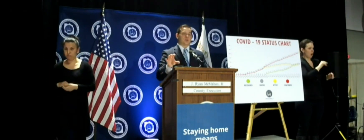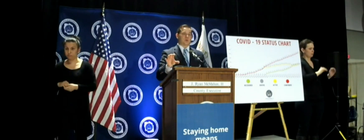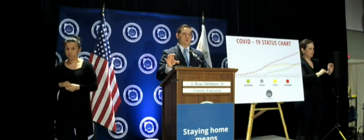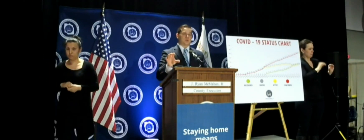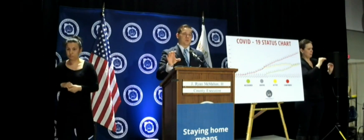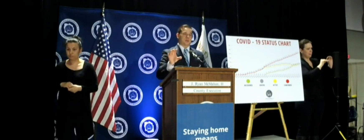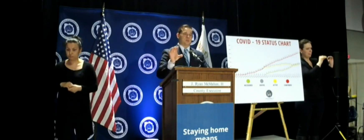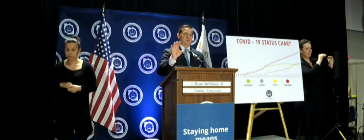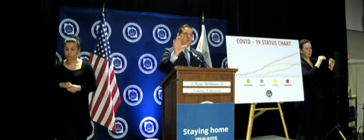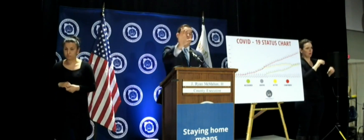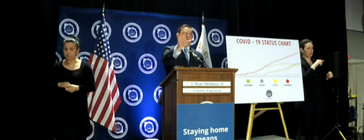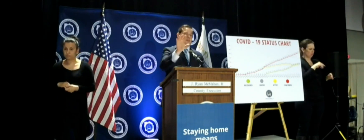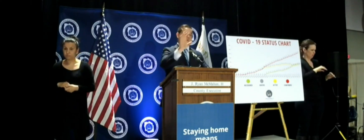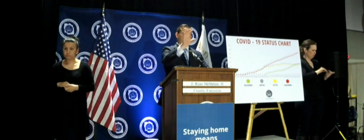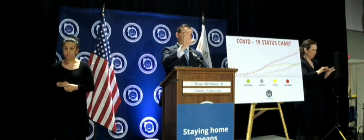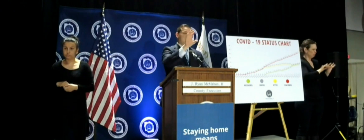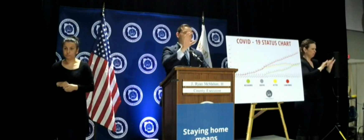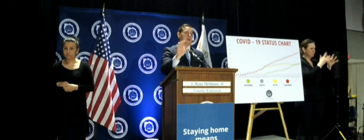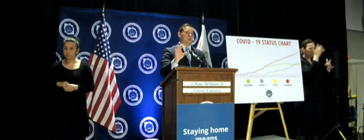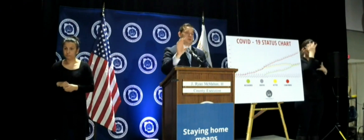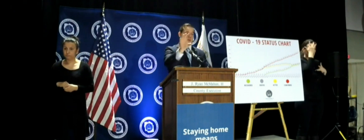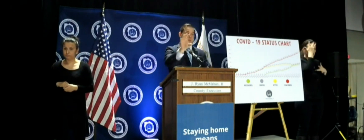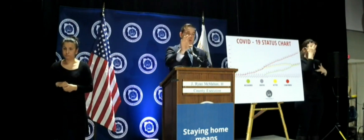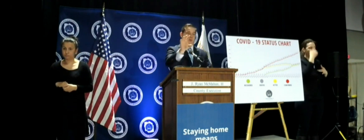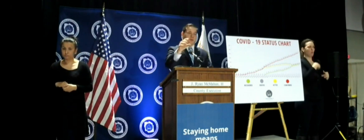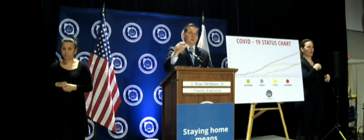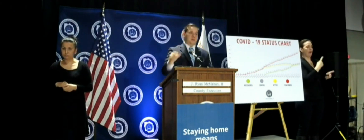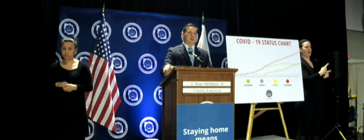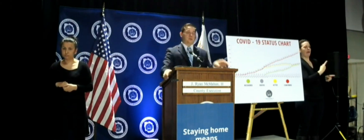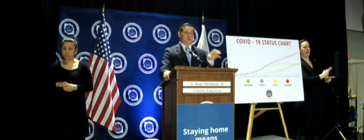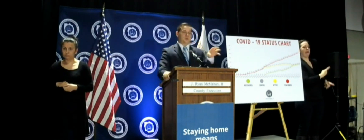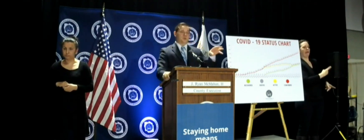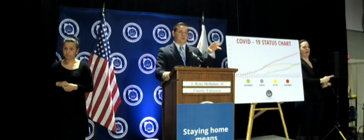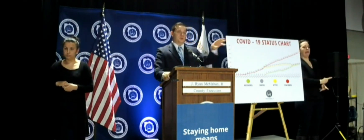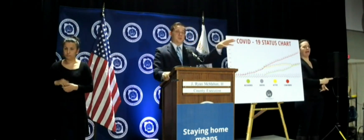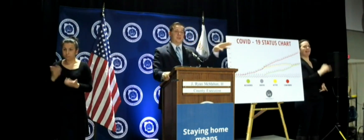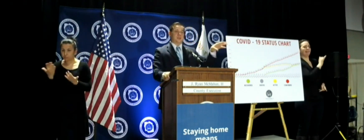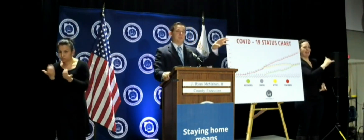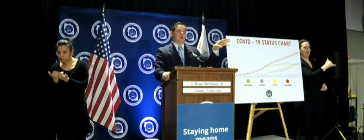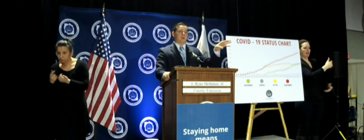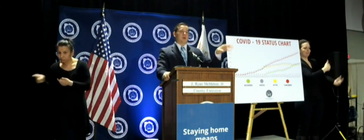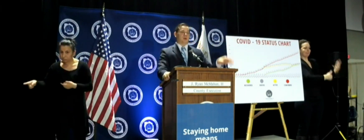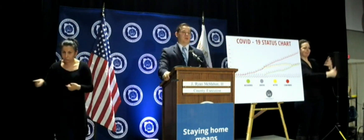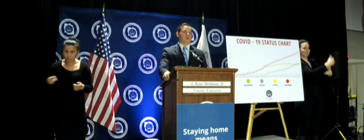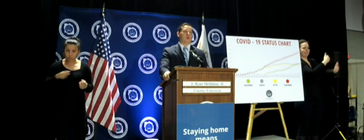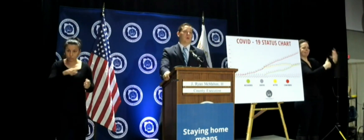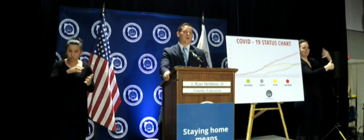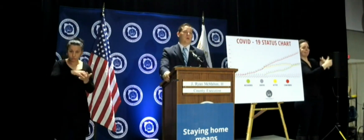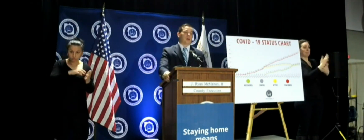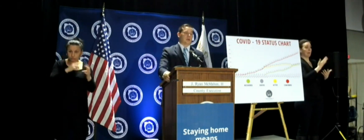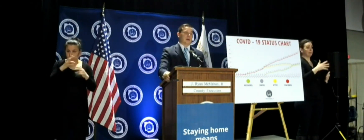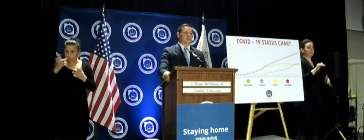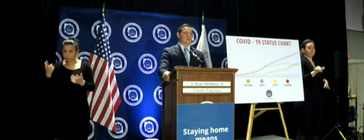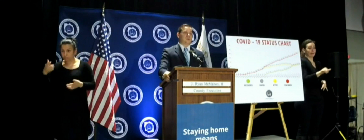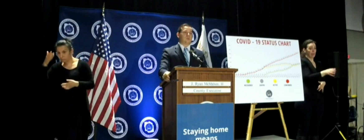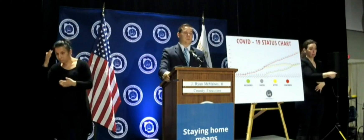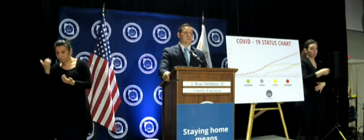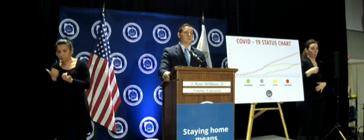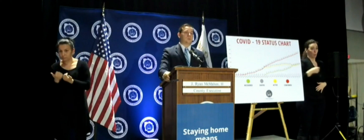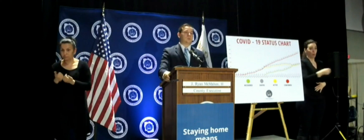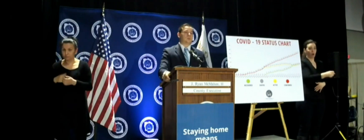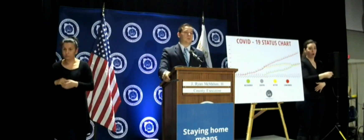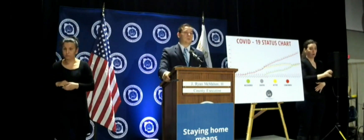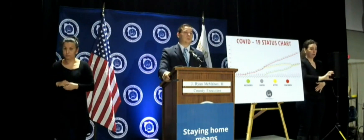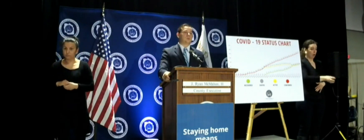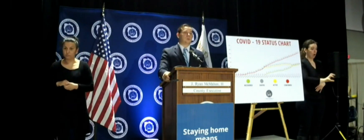your resources and be proactive in those other buildings, and then use your resources to get the building under control. And Do that's, nursing homes have